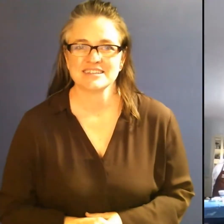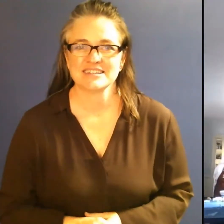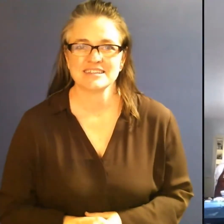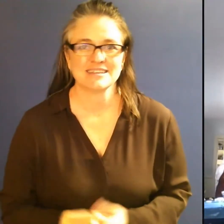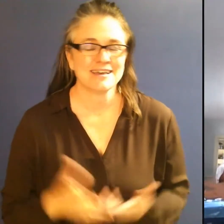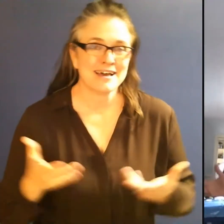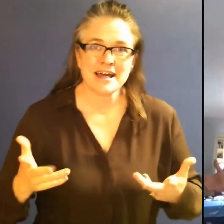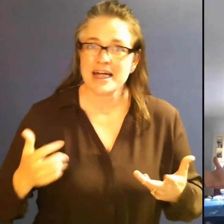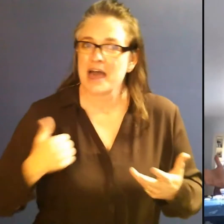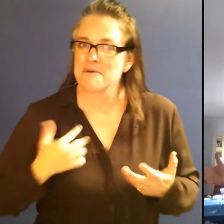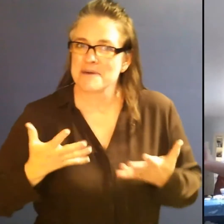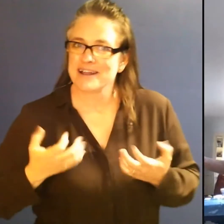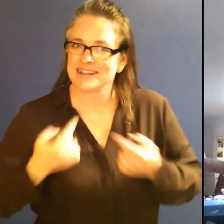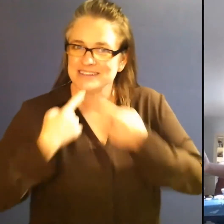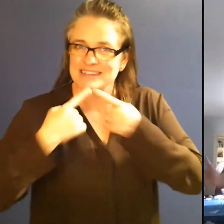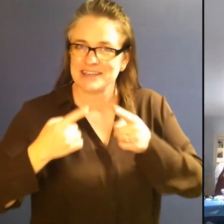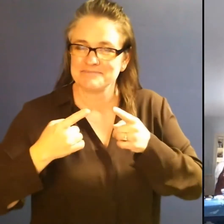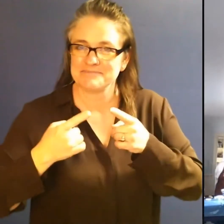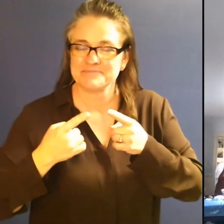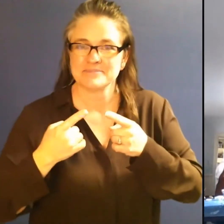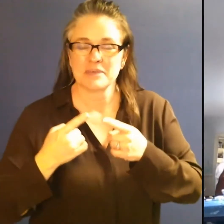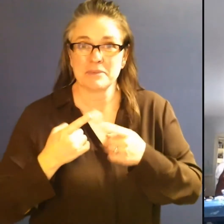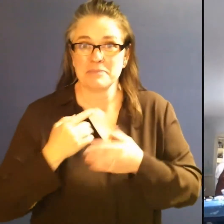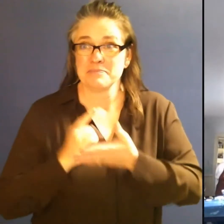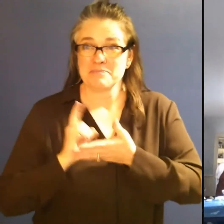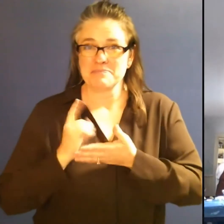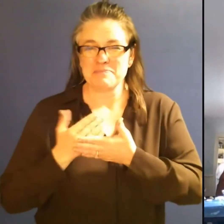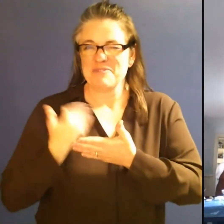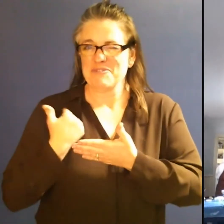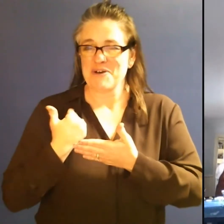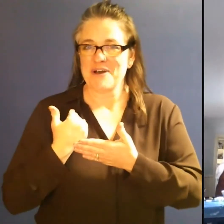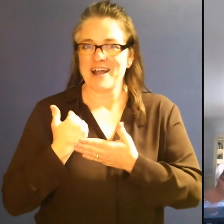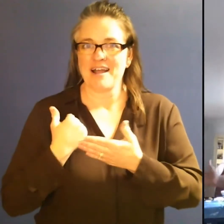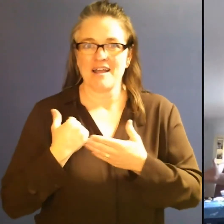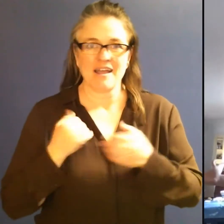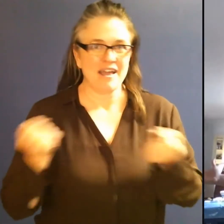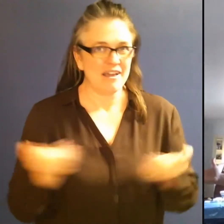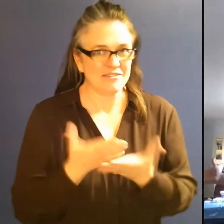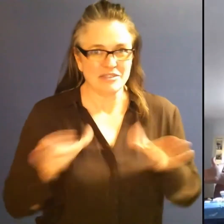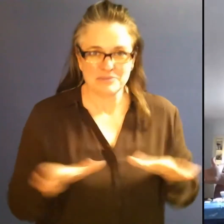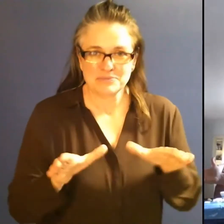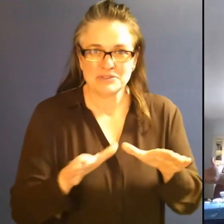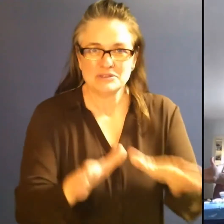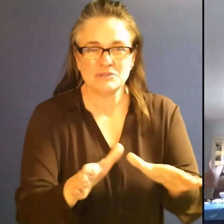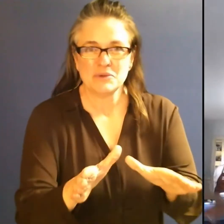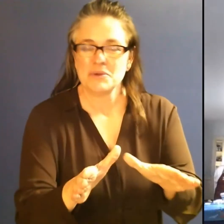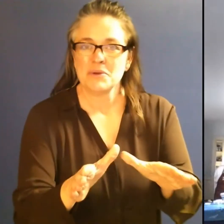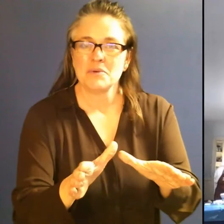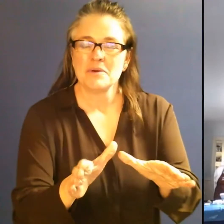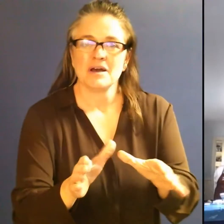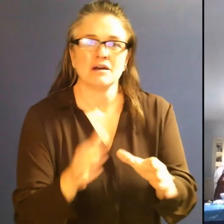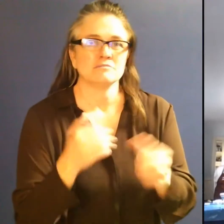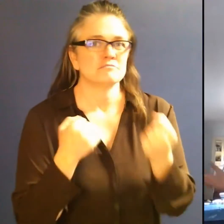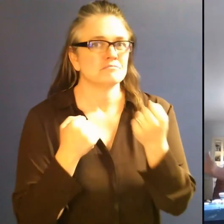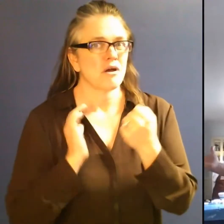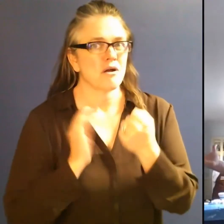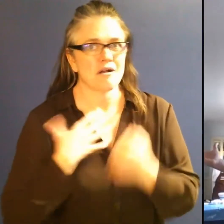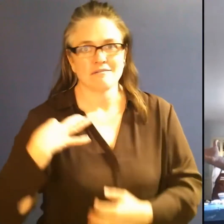say, we really couldn't do, like I said before, we couldn't do a lot of the things we do without the volunteer program. And